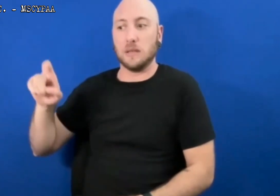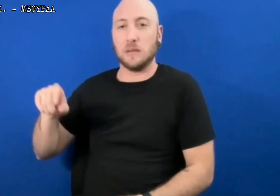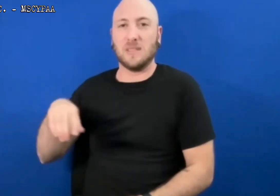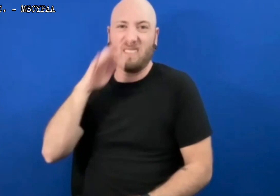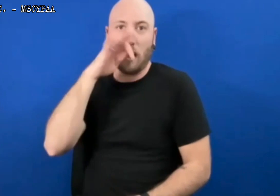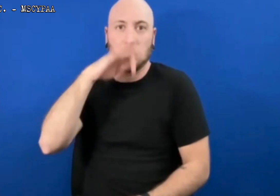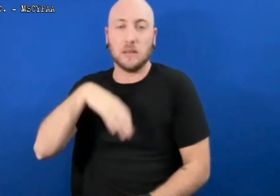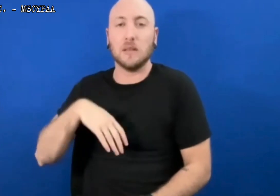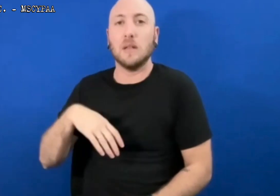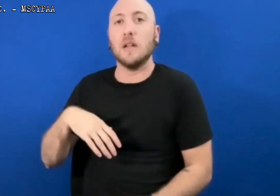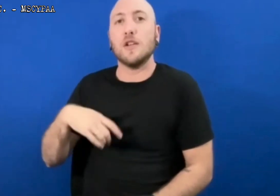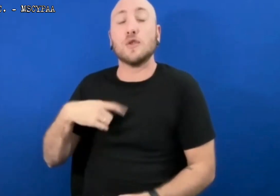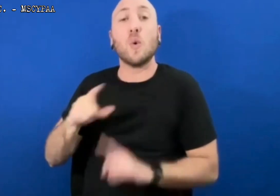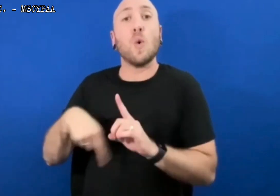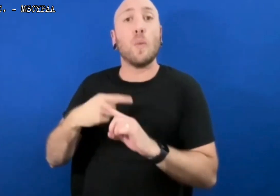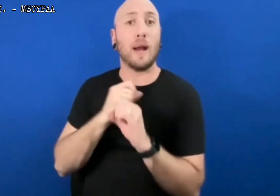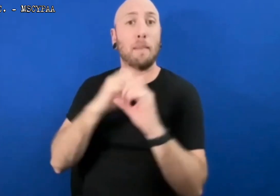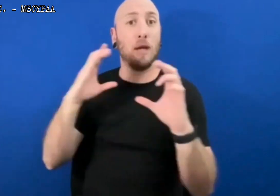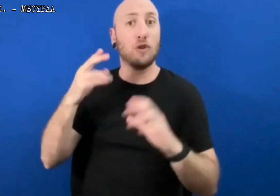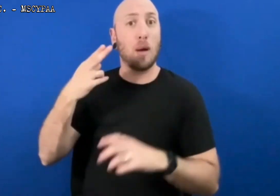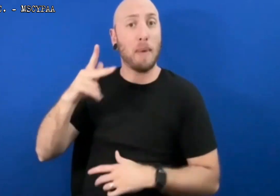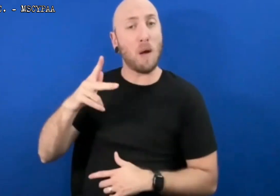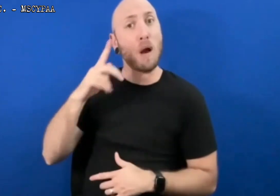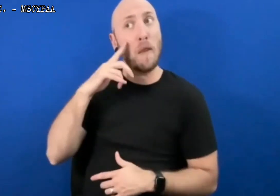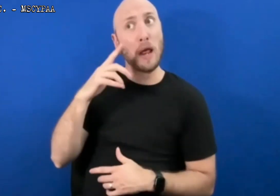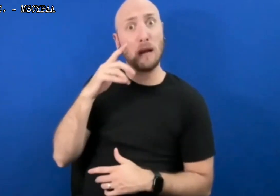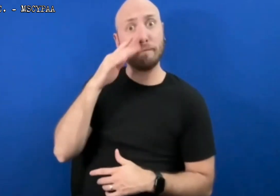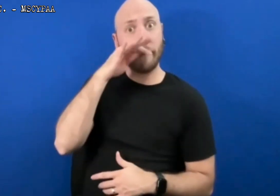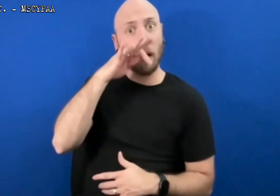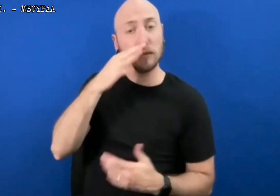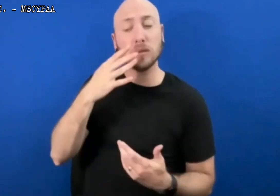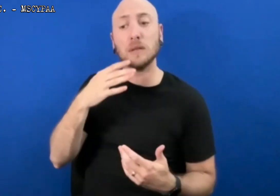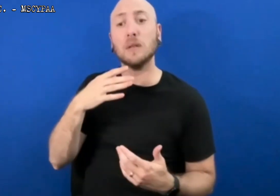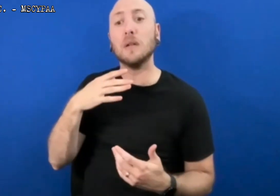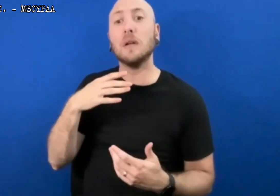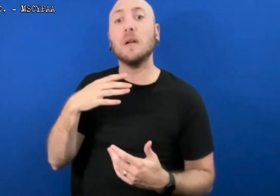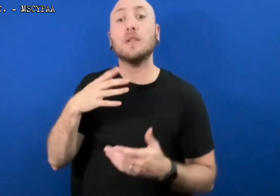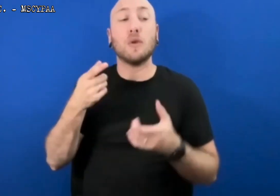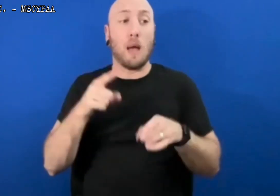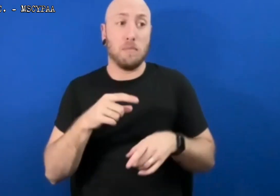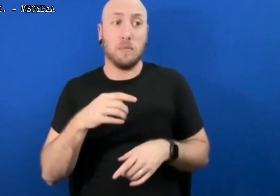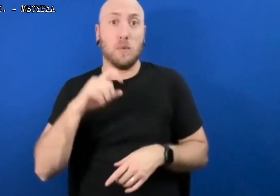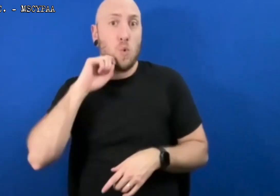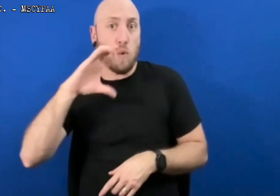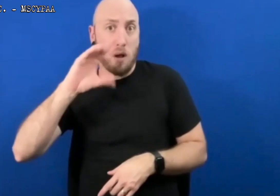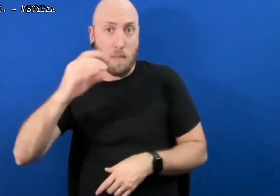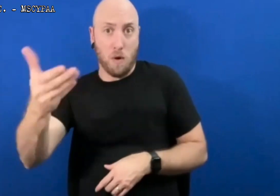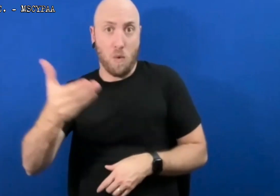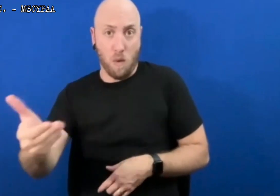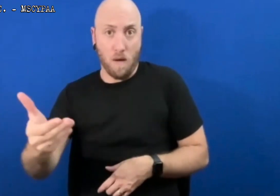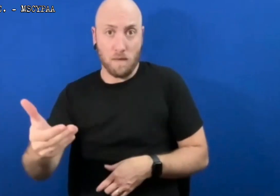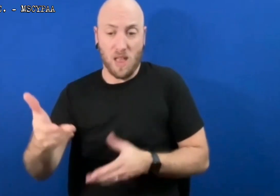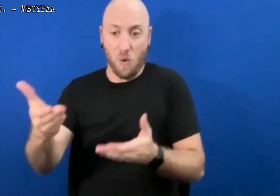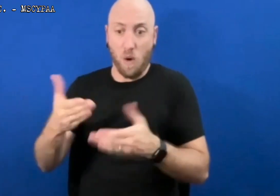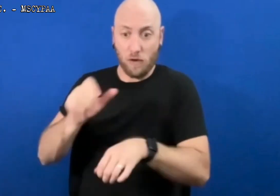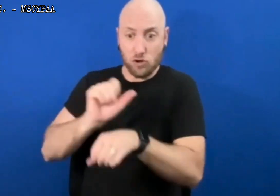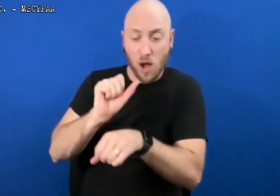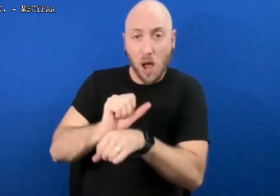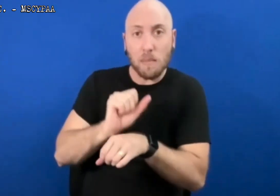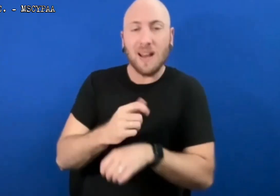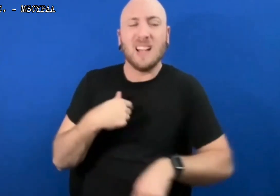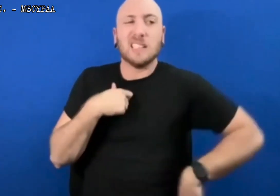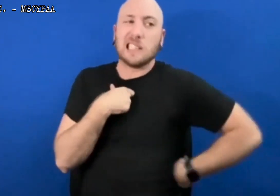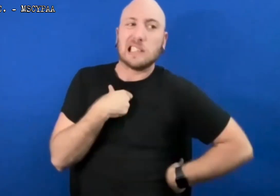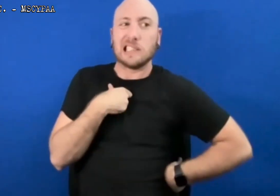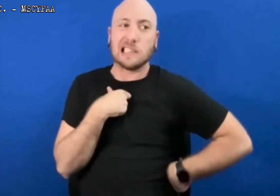being like a fox. So I got offered this job at a really cool company, and I was like, should I stay at my current job or